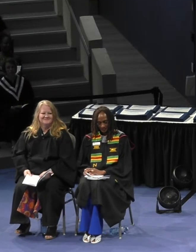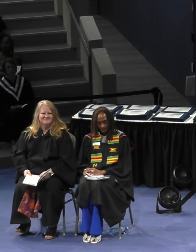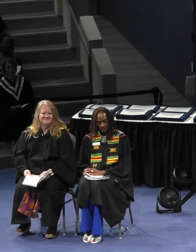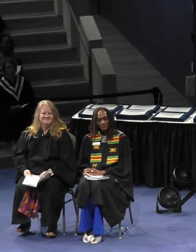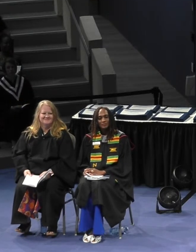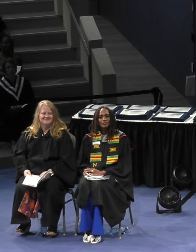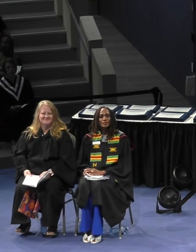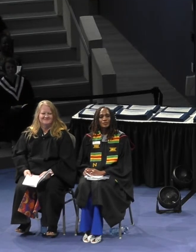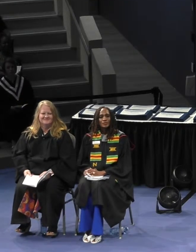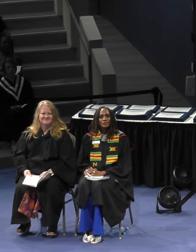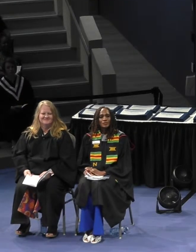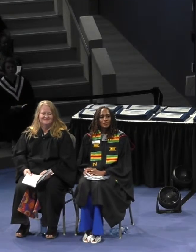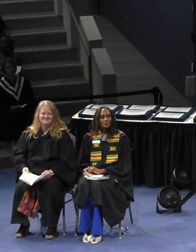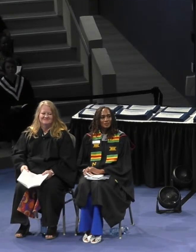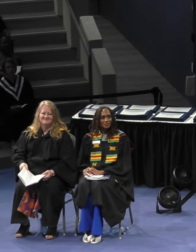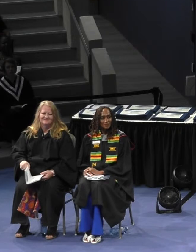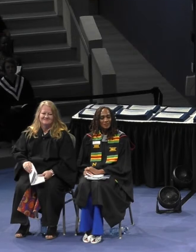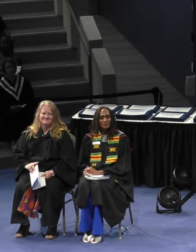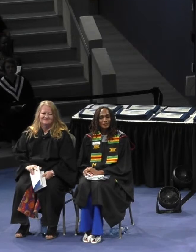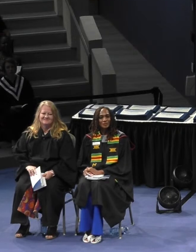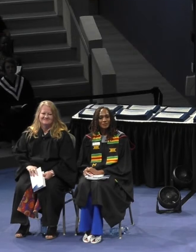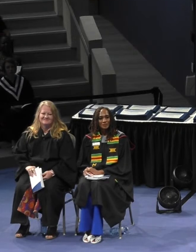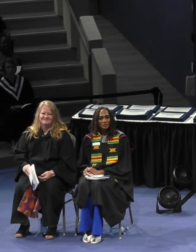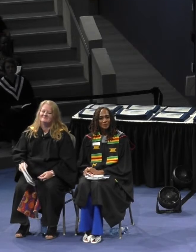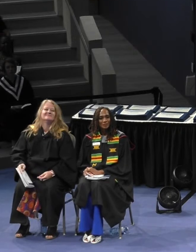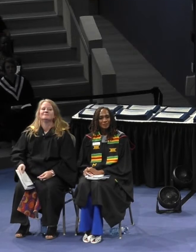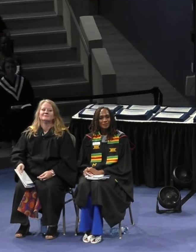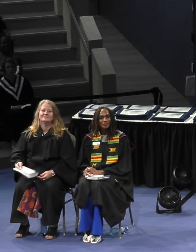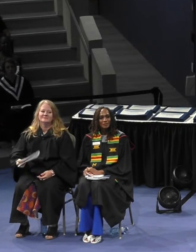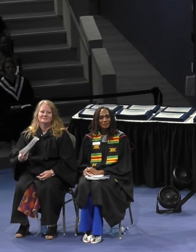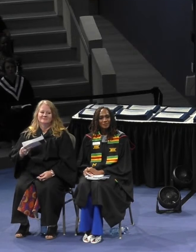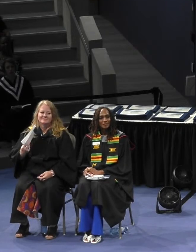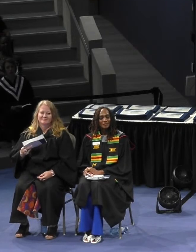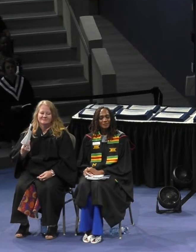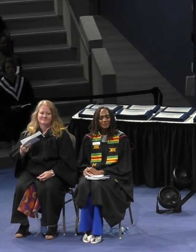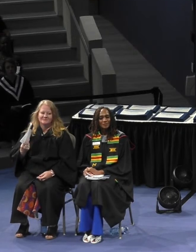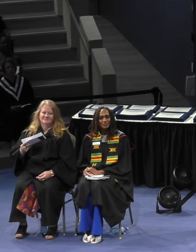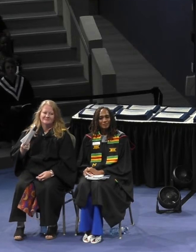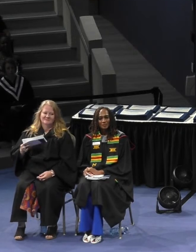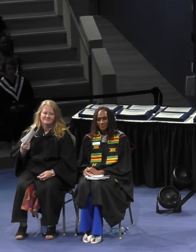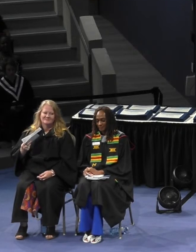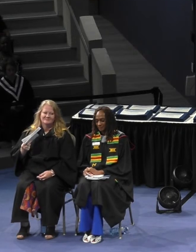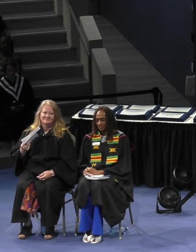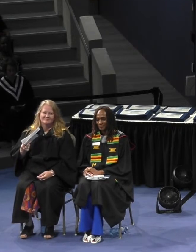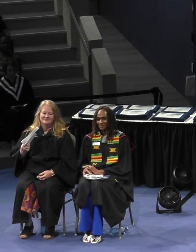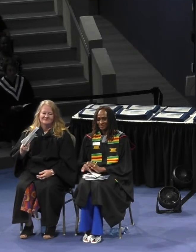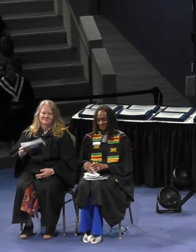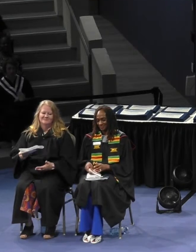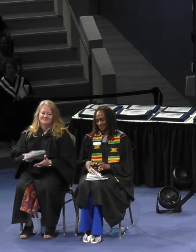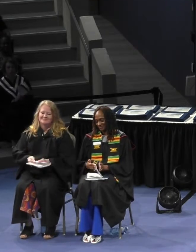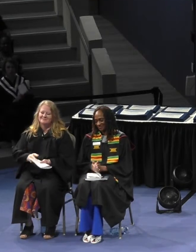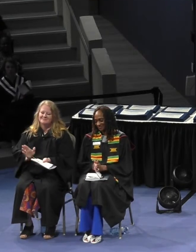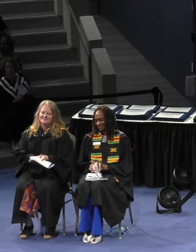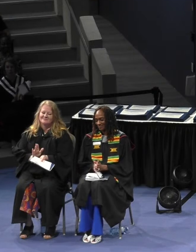Keeley, Assistant Registrar, and Paul Cantello, Director of Enrollment and Registrar.